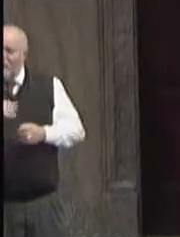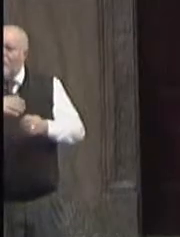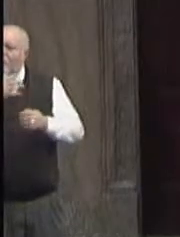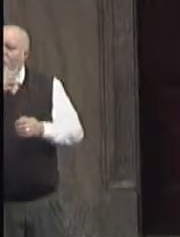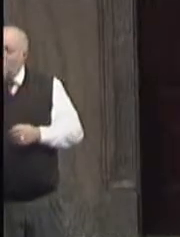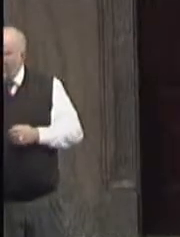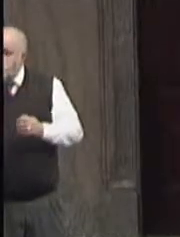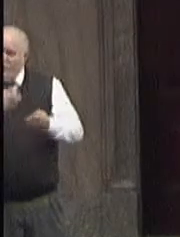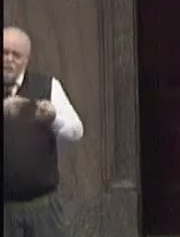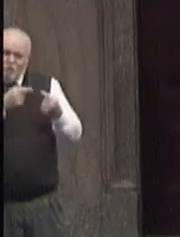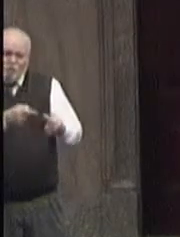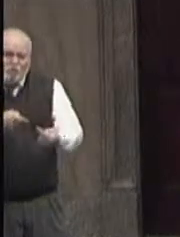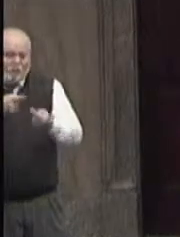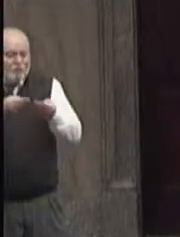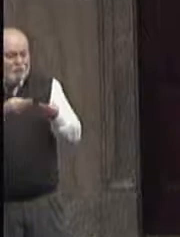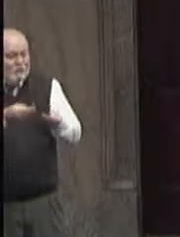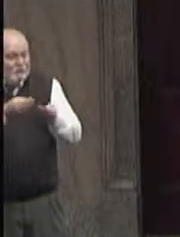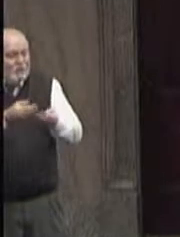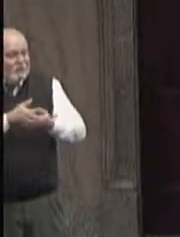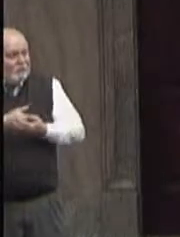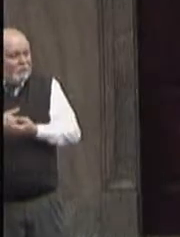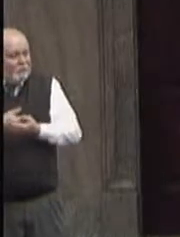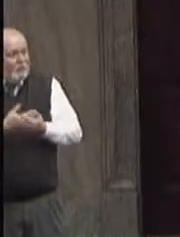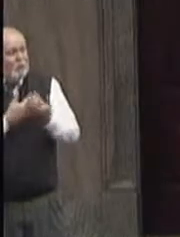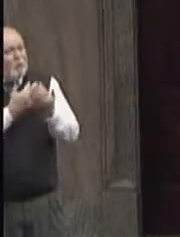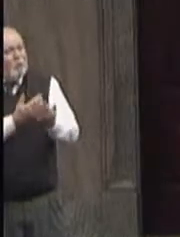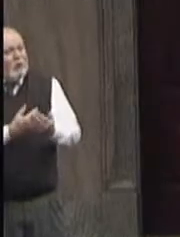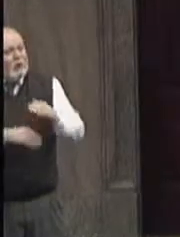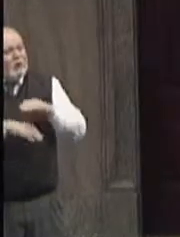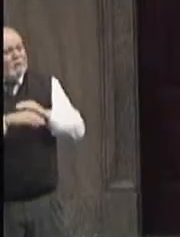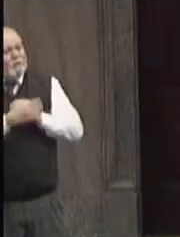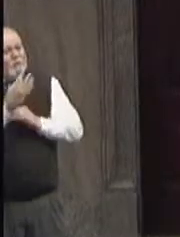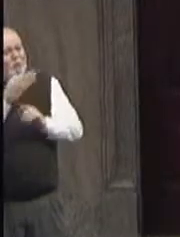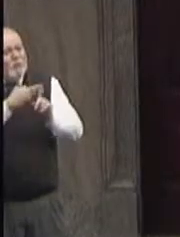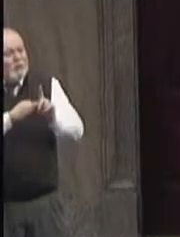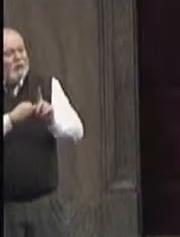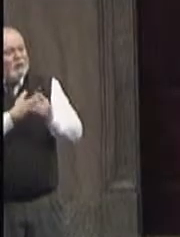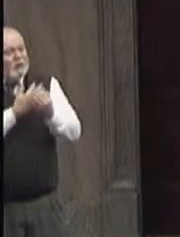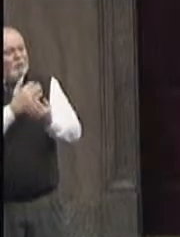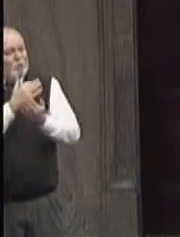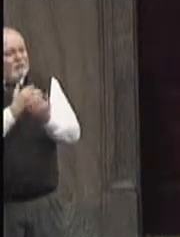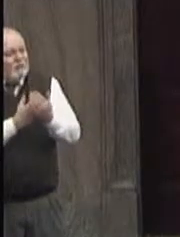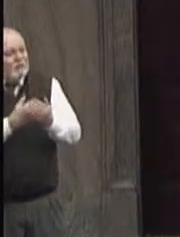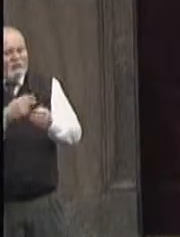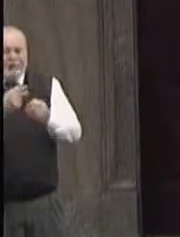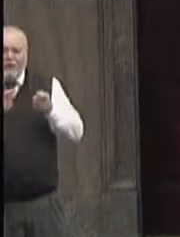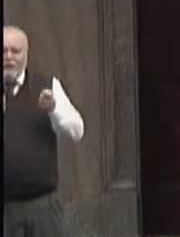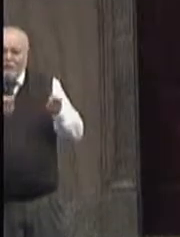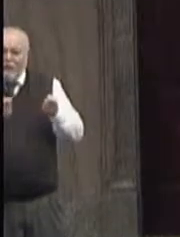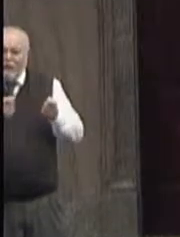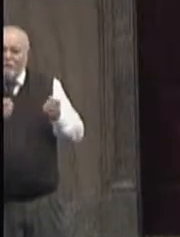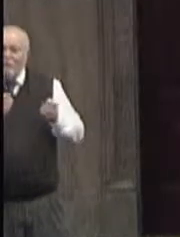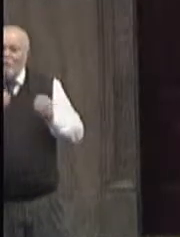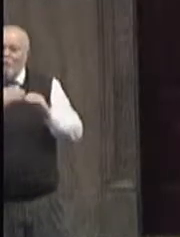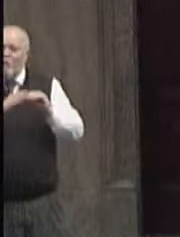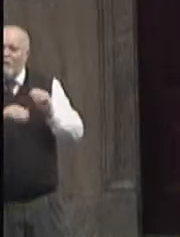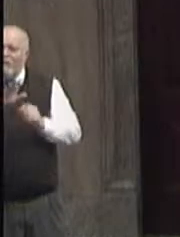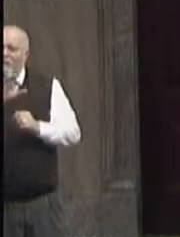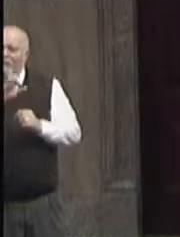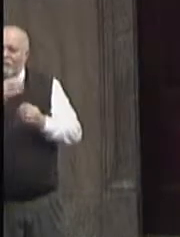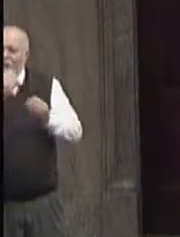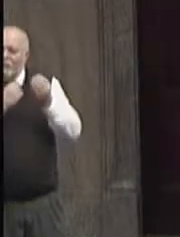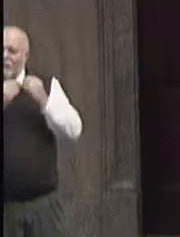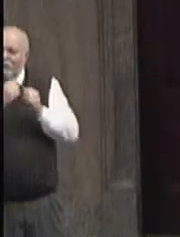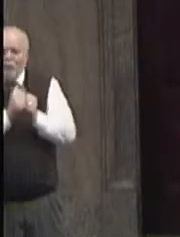their infant or toddler who may wait up to 4 months on the waiting list has to manage over 500 meals without